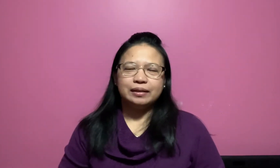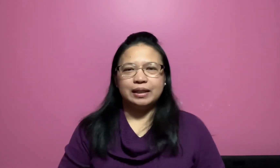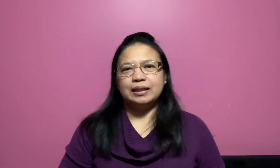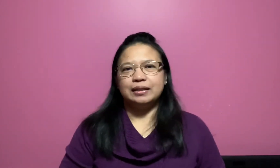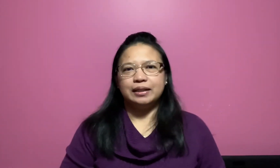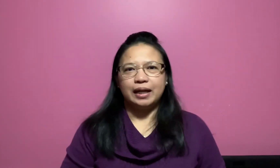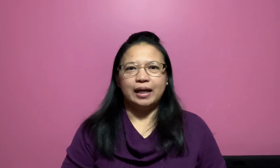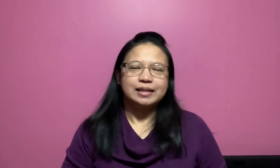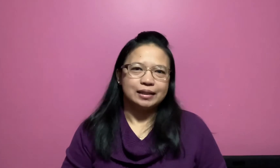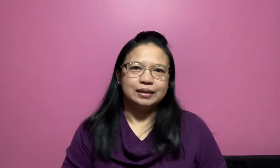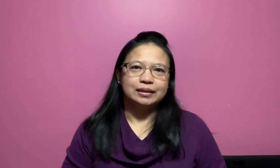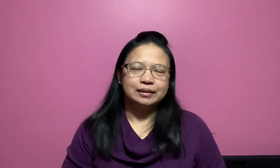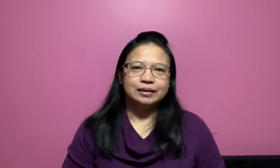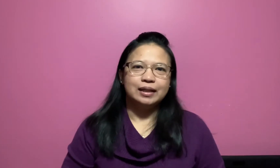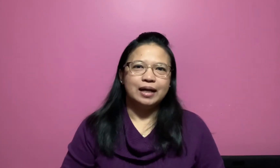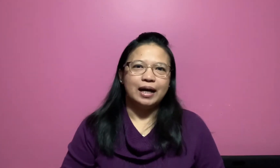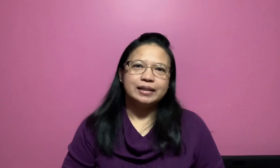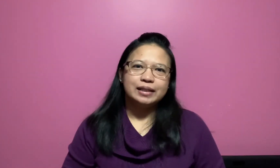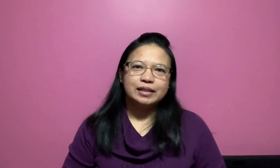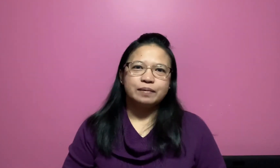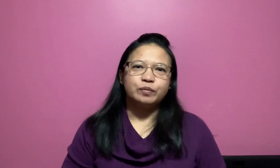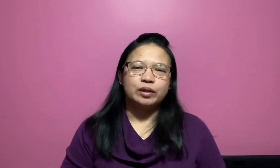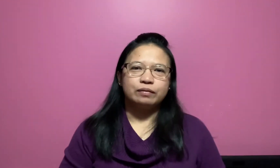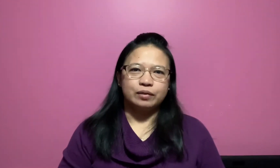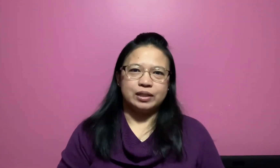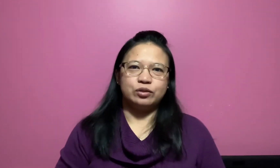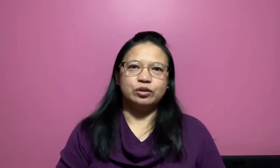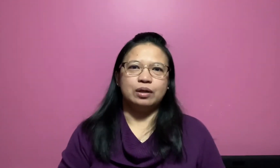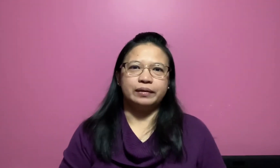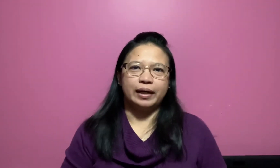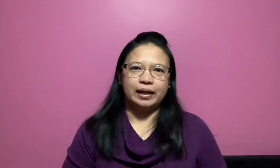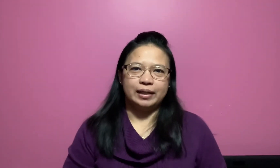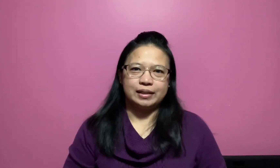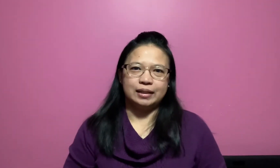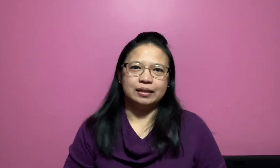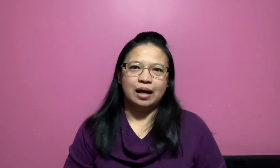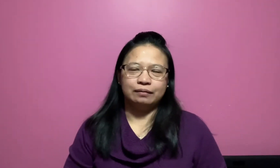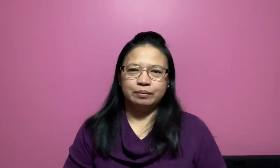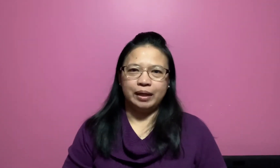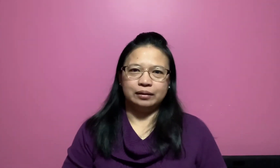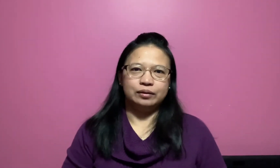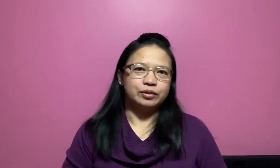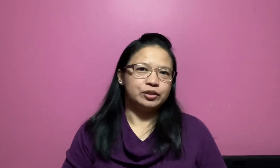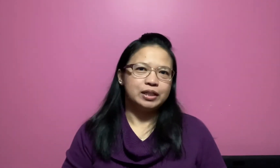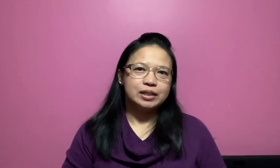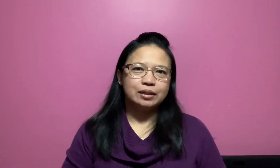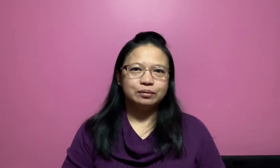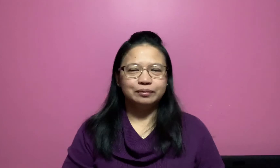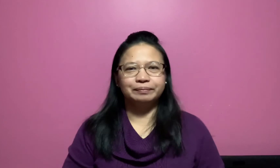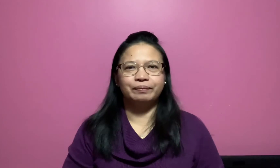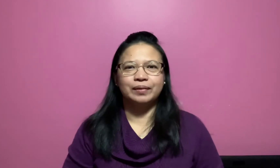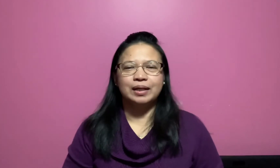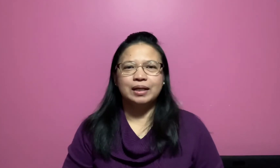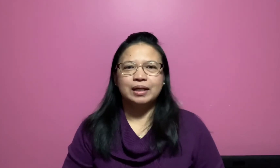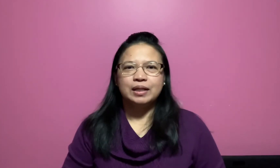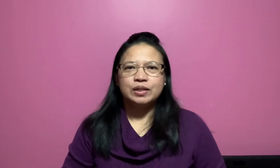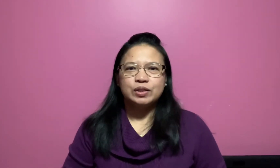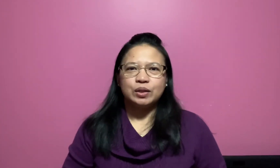in learning ASL, I think it's important for us to know our ASL alphabet. Don't you think so?